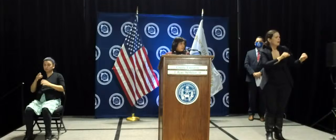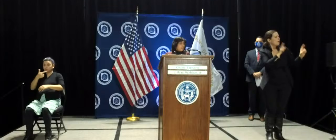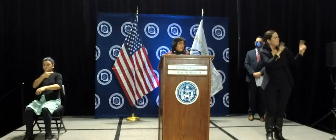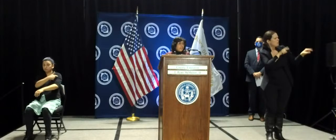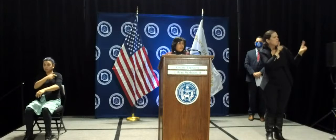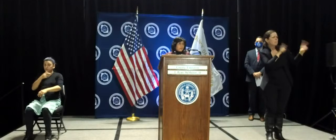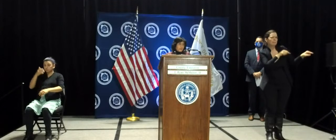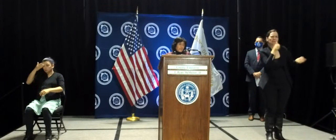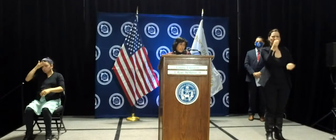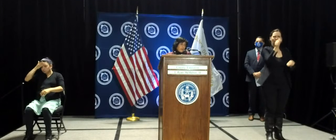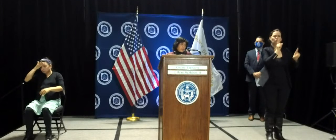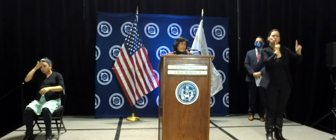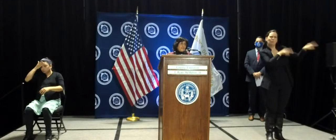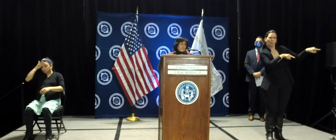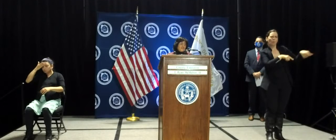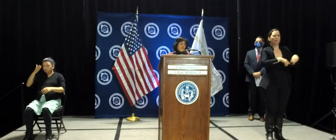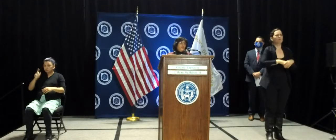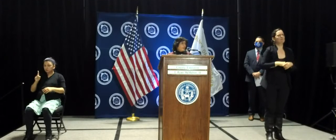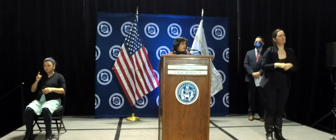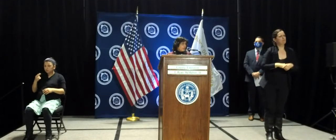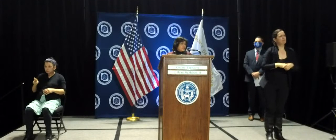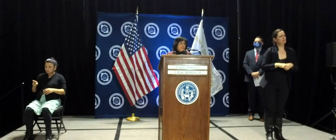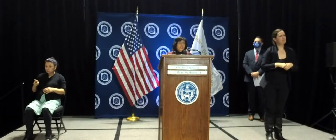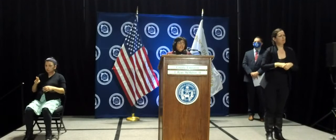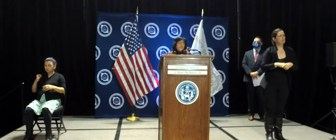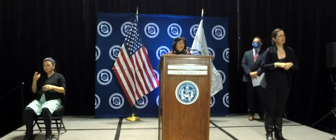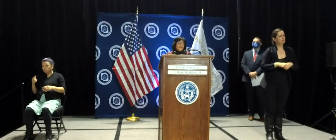rolled out in a way the CDC will